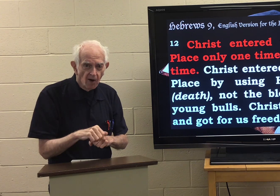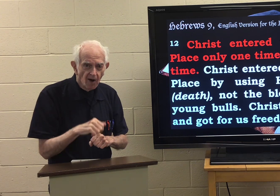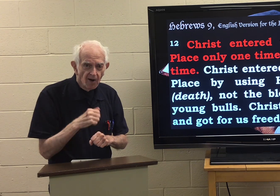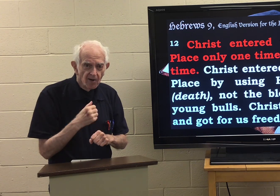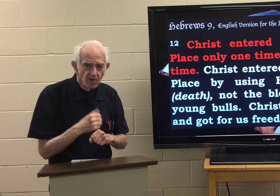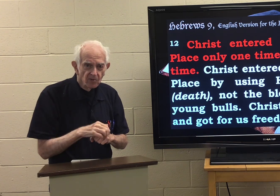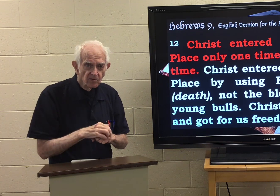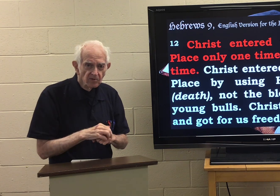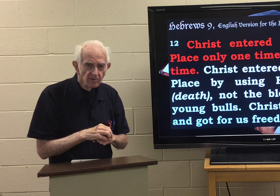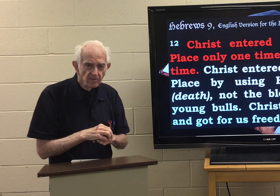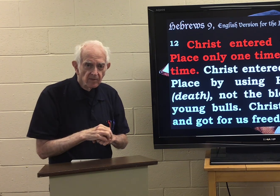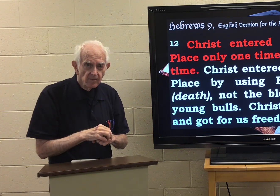Wow.